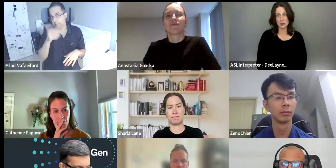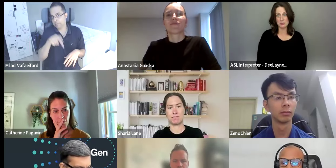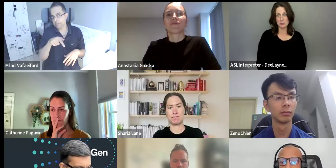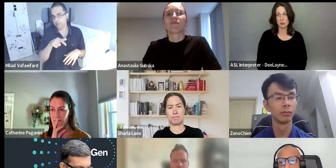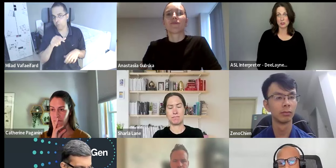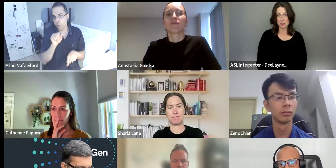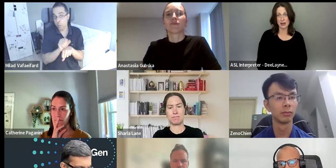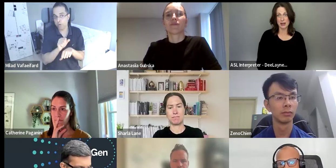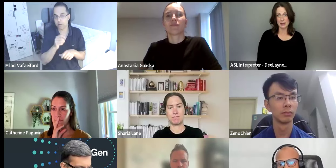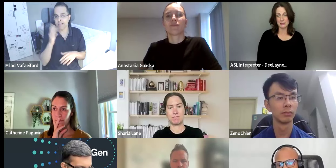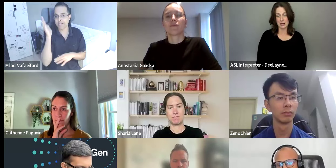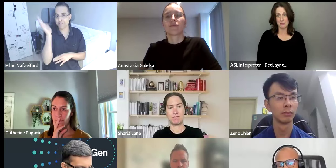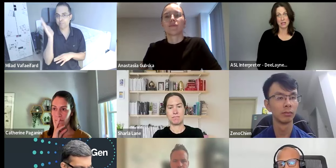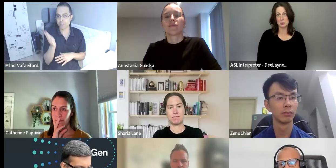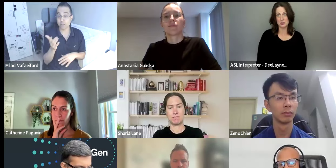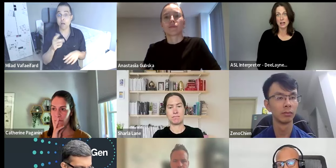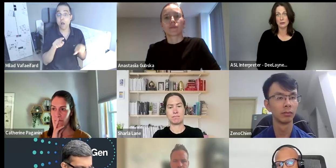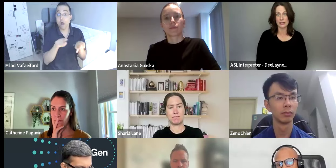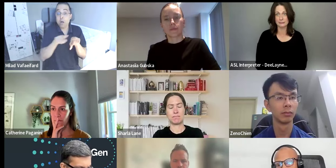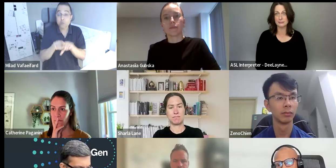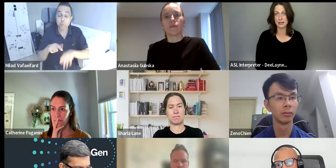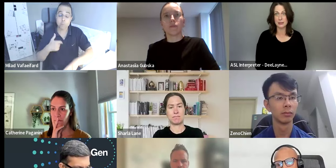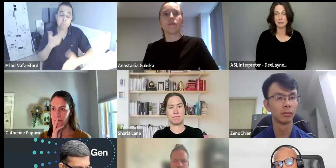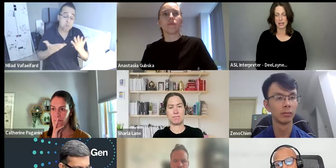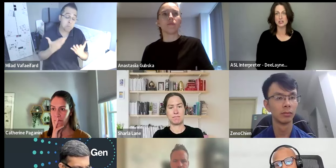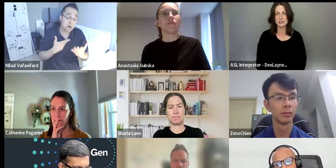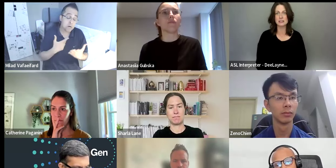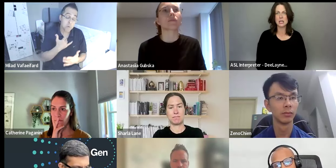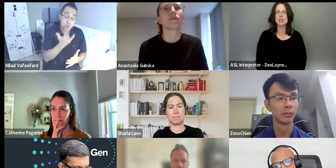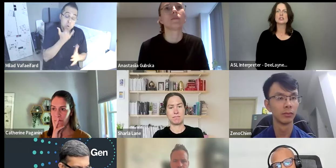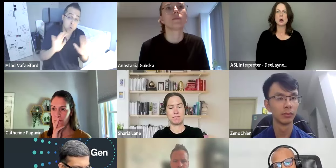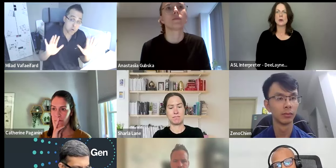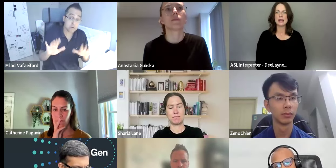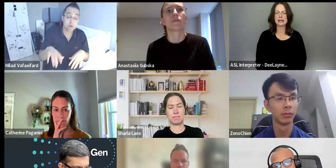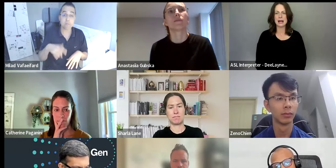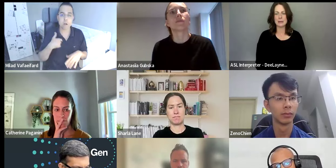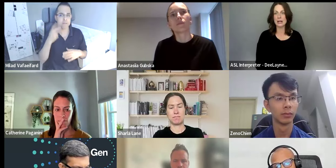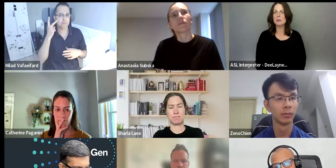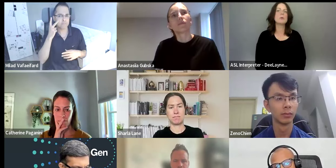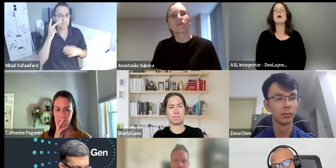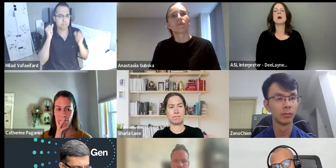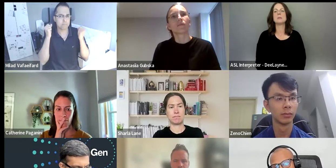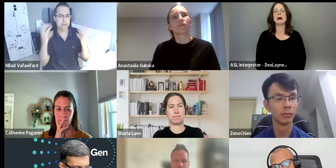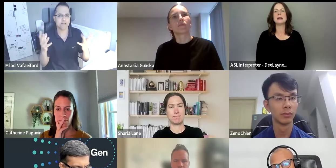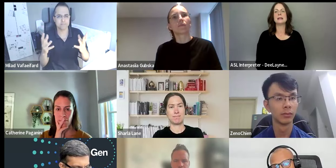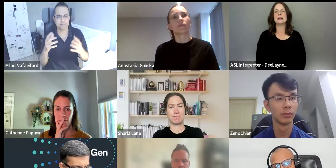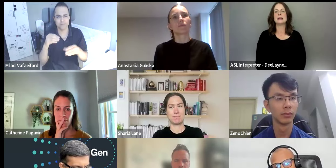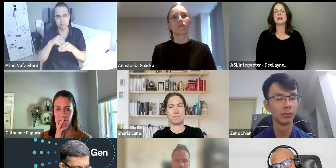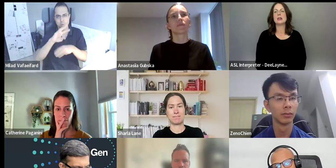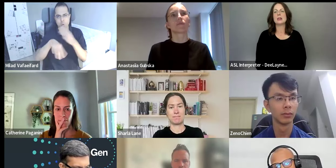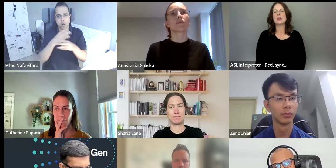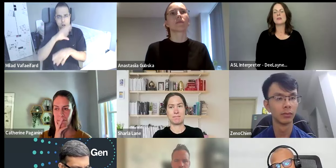career in terms of promotion and possible salary implications. So, I could be wrong, but